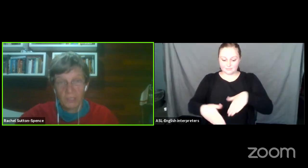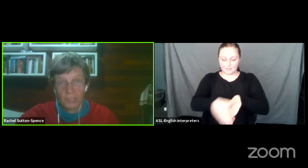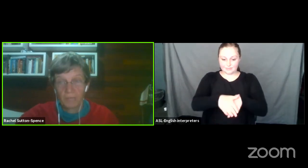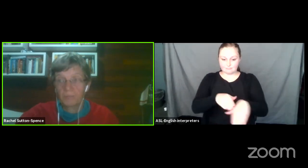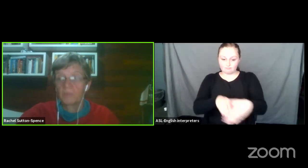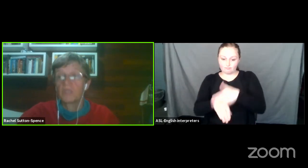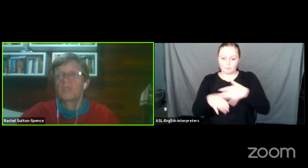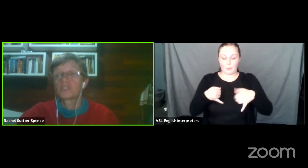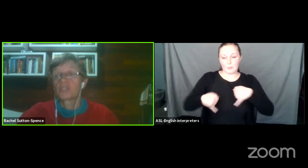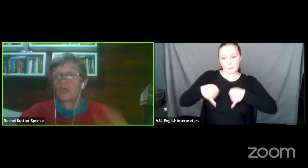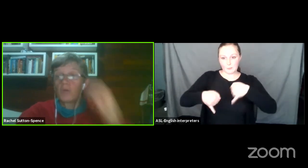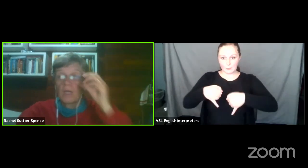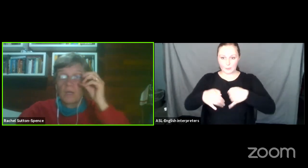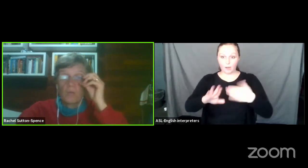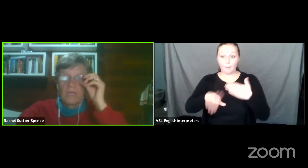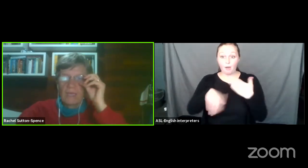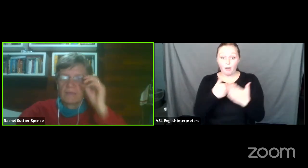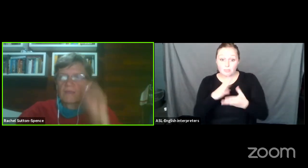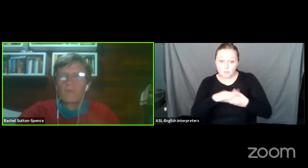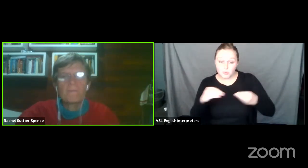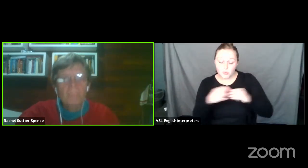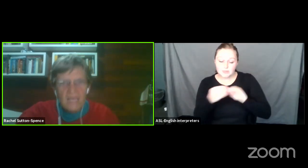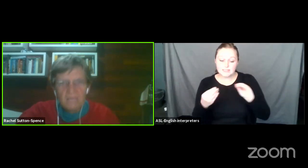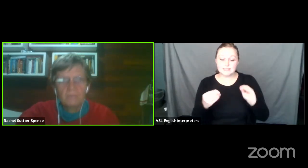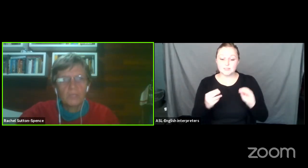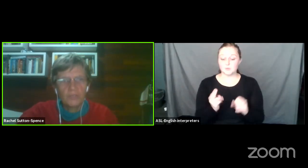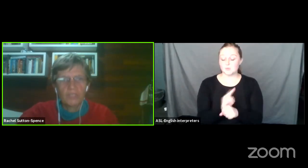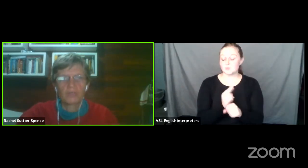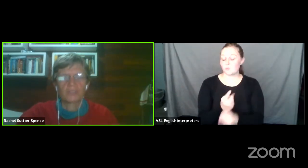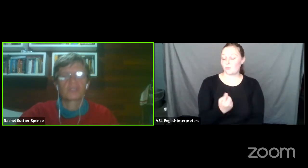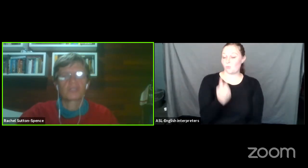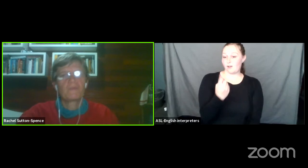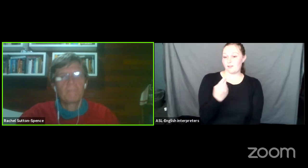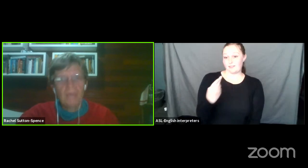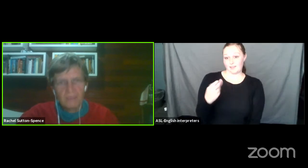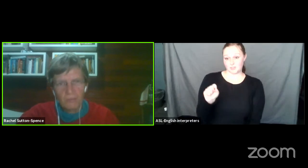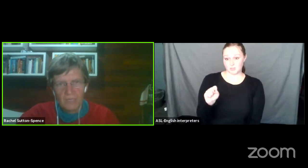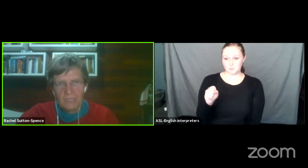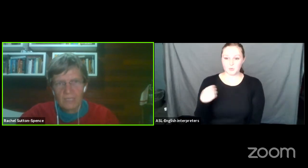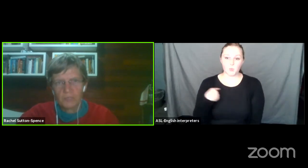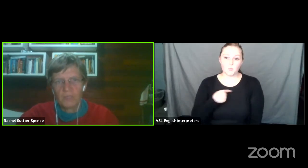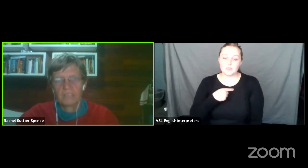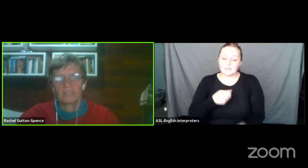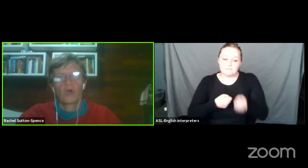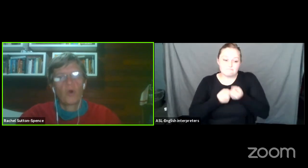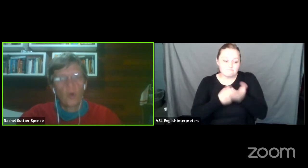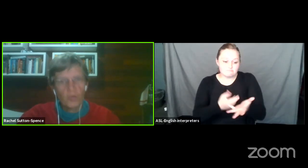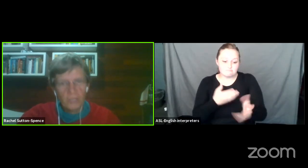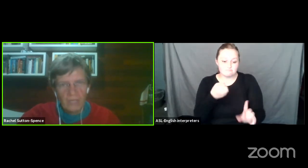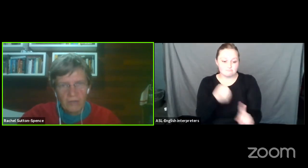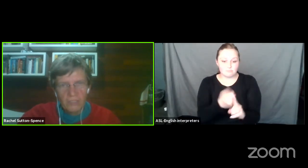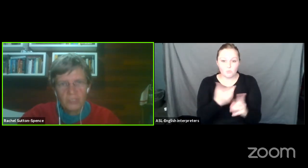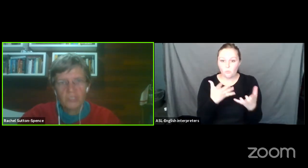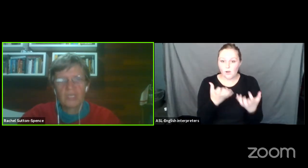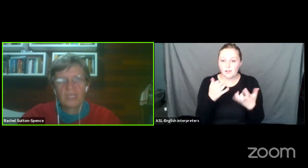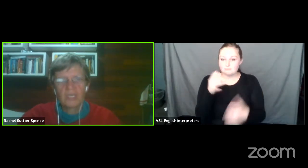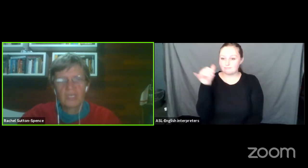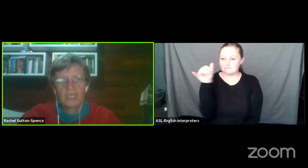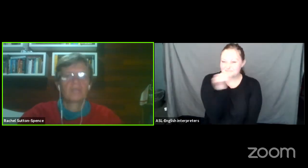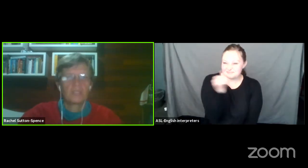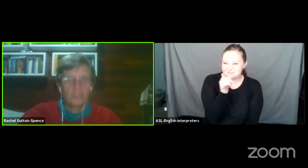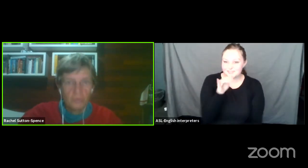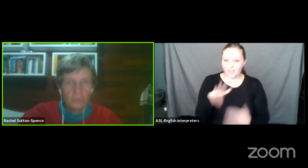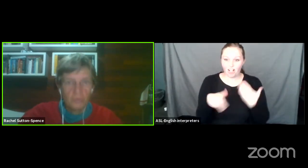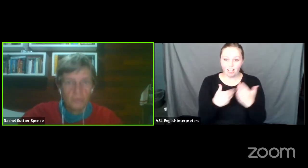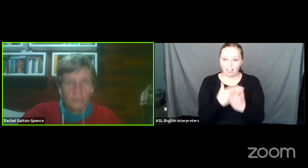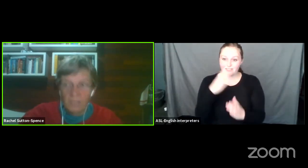one handshake. So we made them ludicrous. We made them exaggerated. All the characters are deaf.